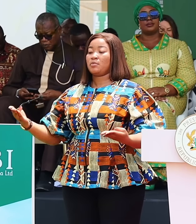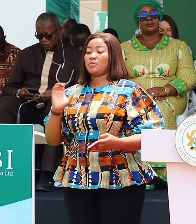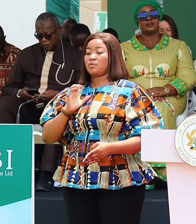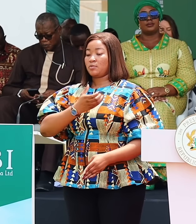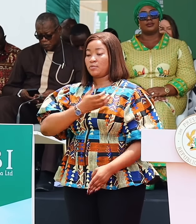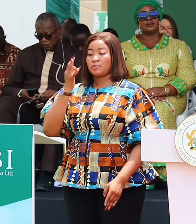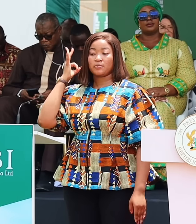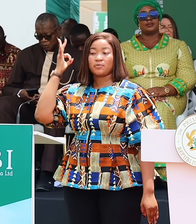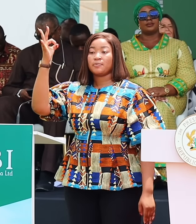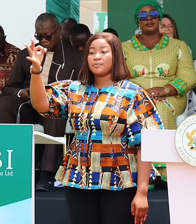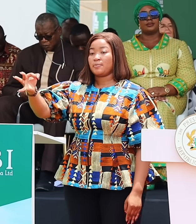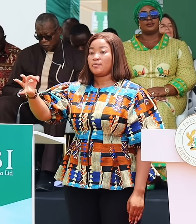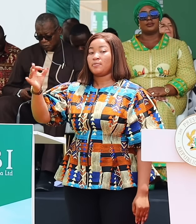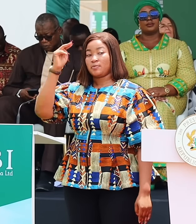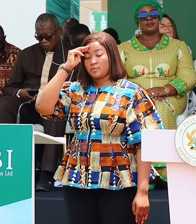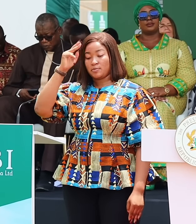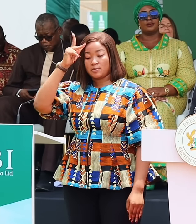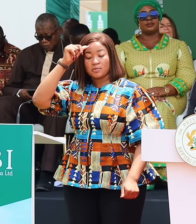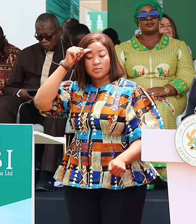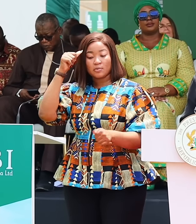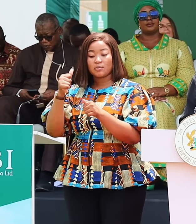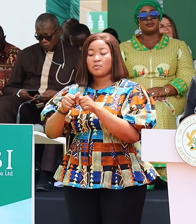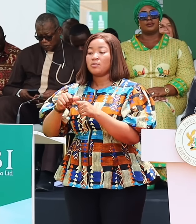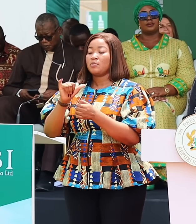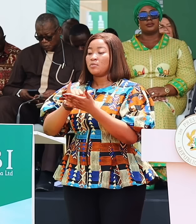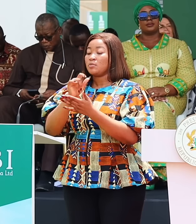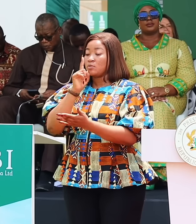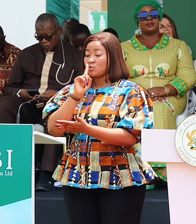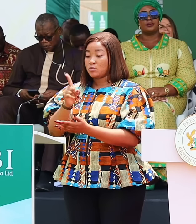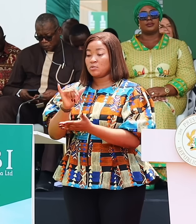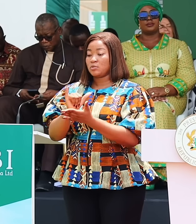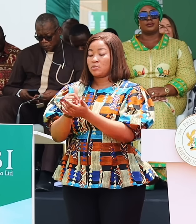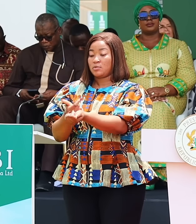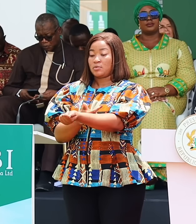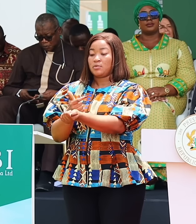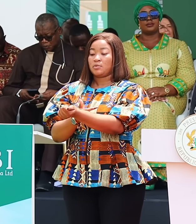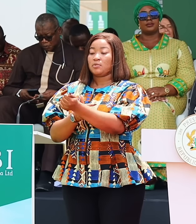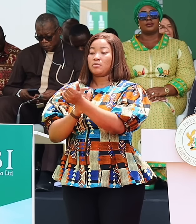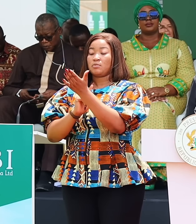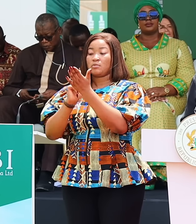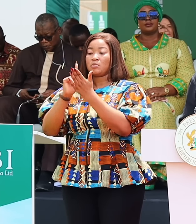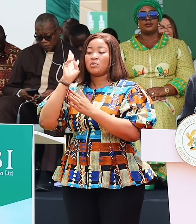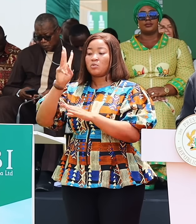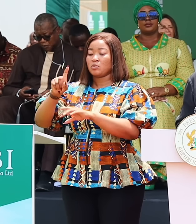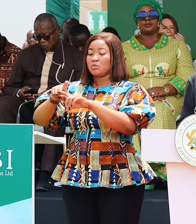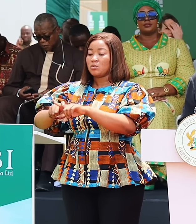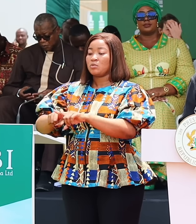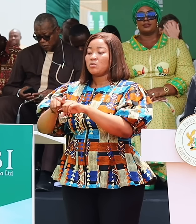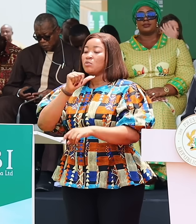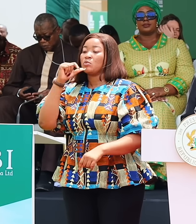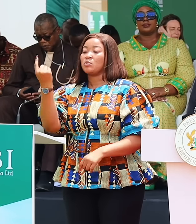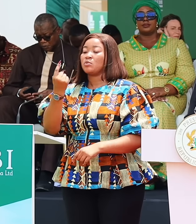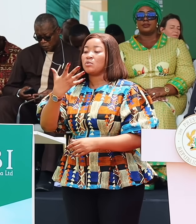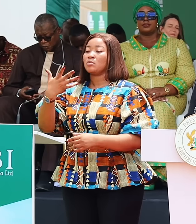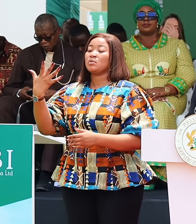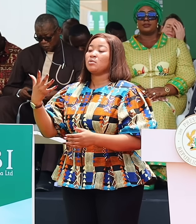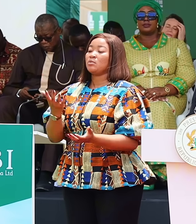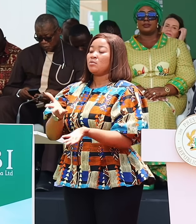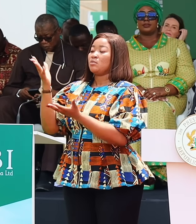future. Nkrumah recognized the fundamental truth that Ghana's prosperity would rely not only on